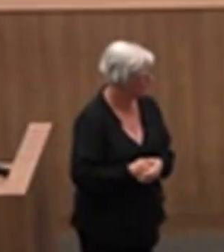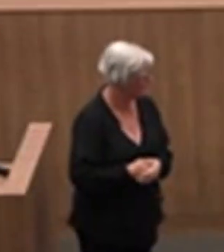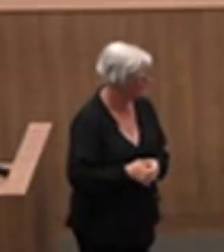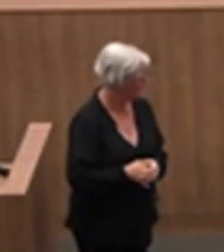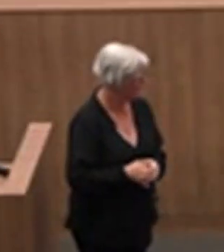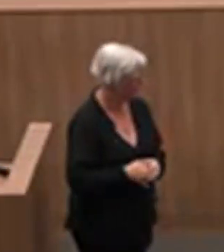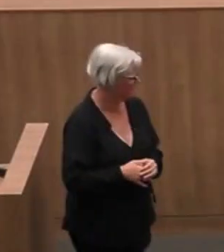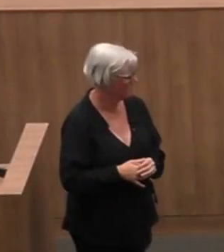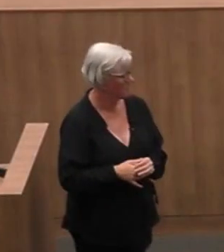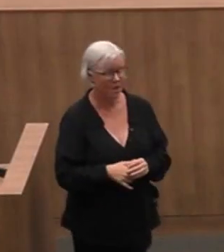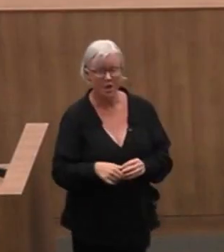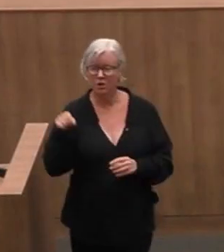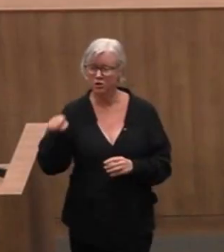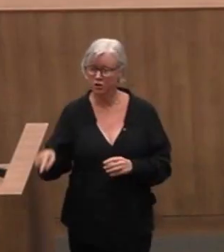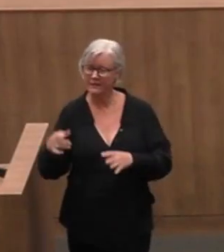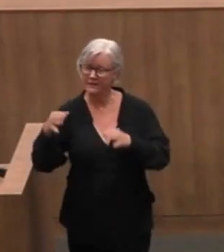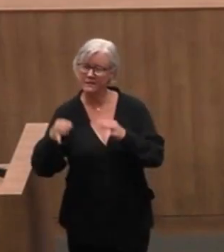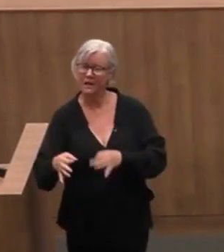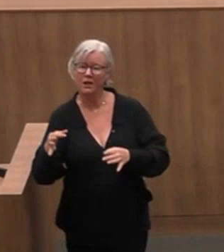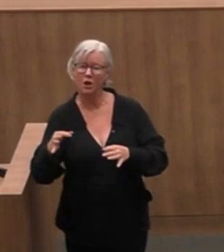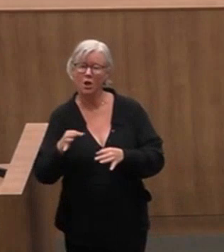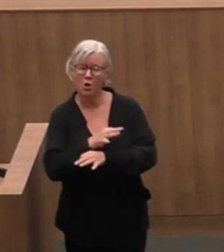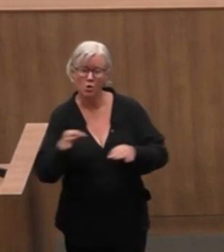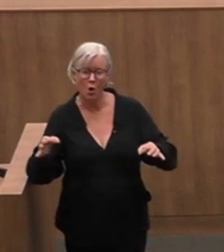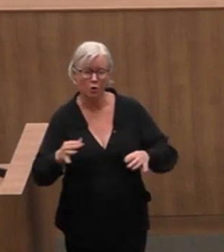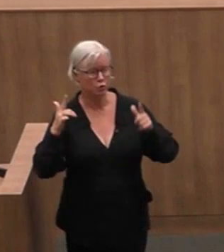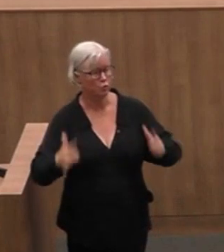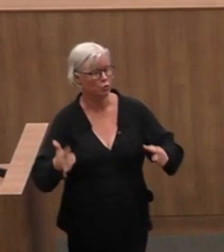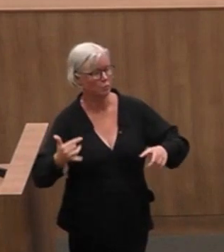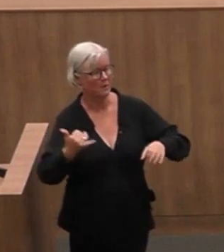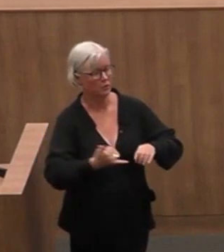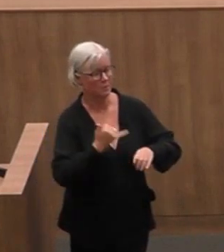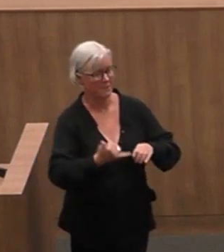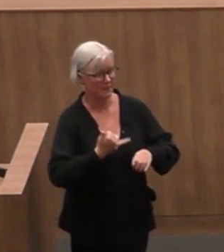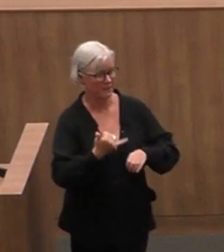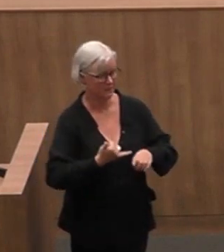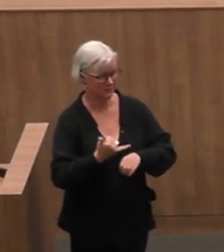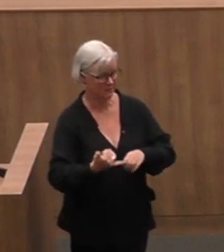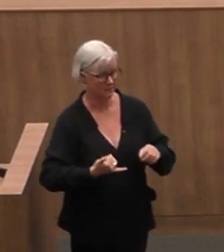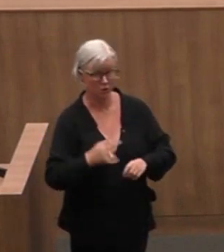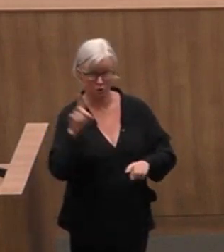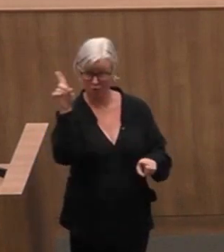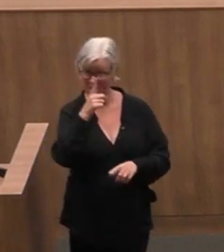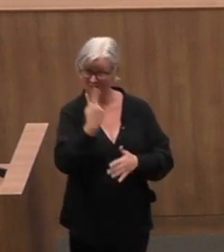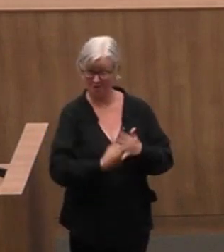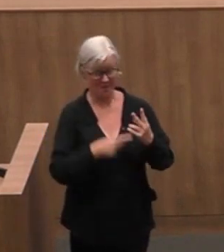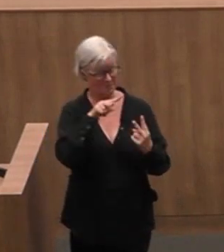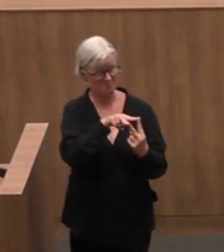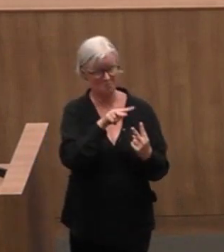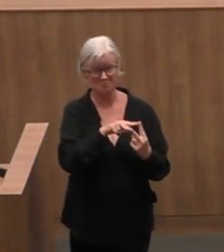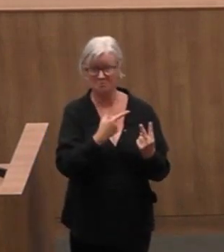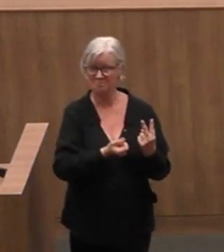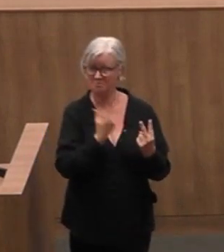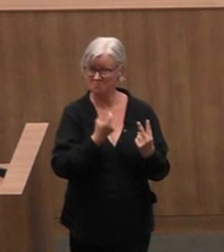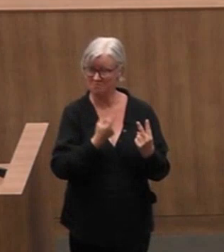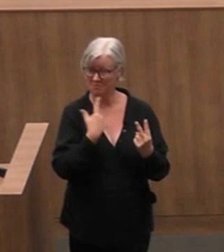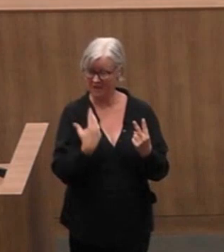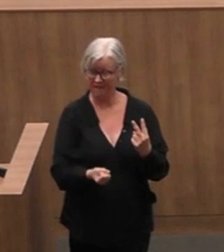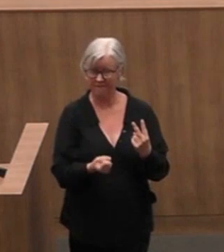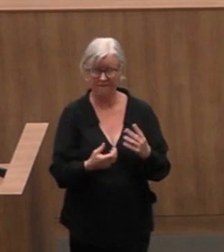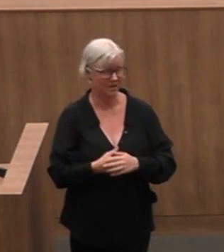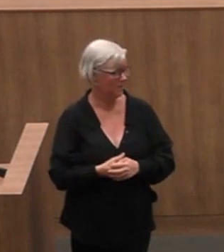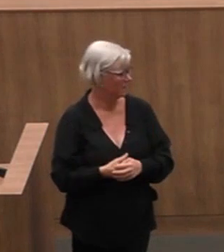to over-medicalise Sam. I mean, Sam has only 2 medications now,